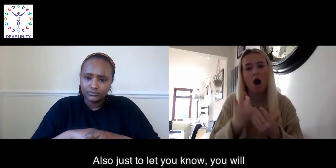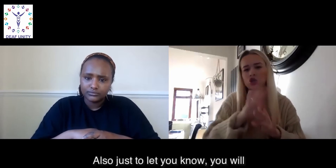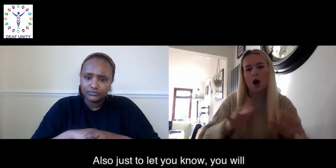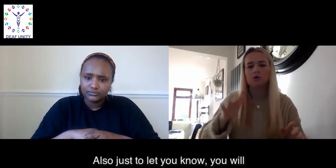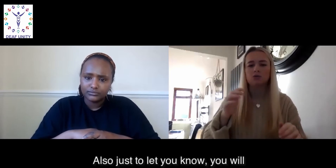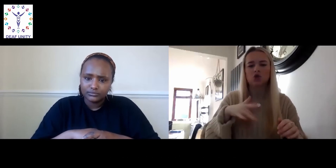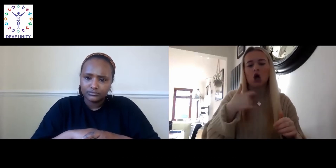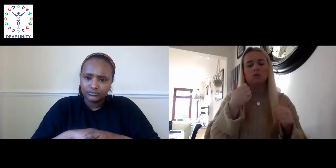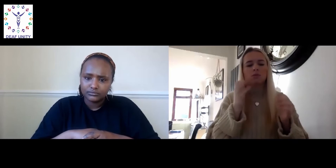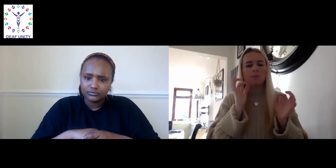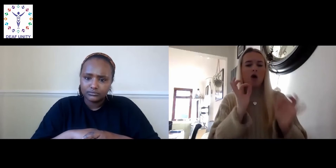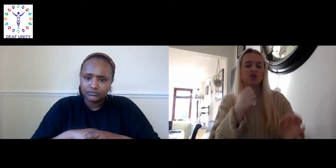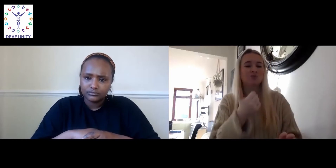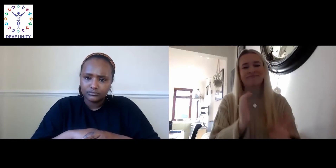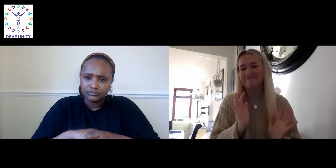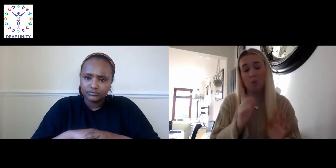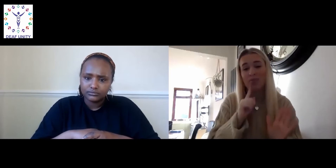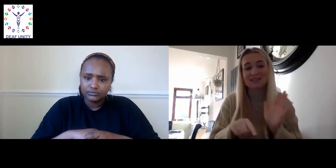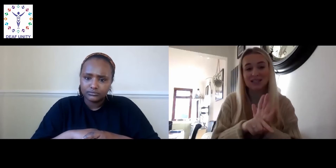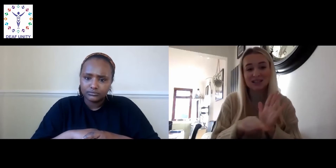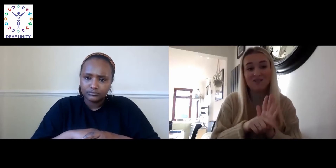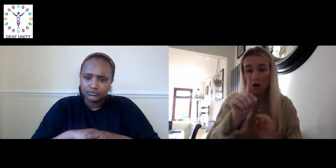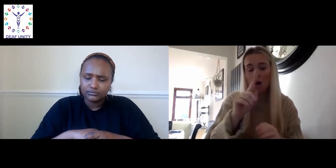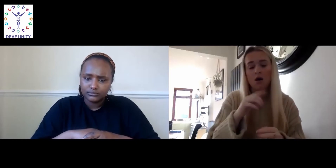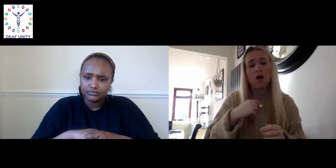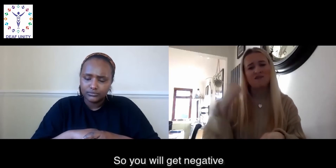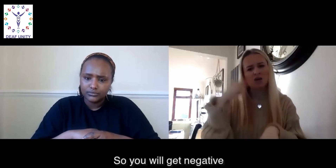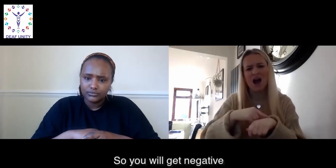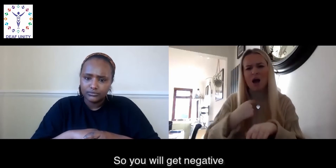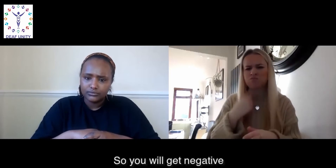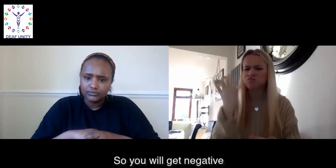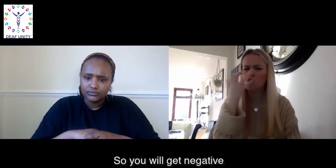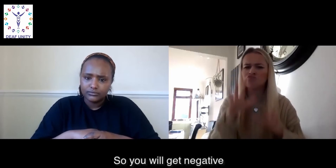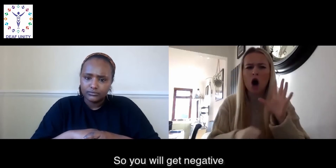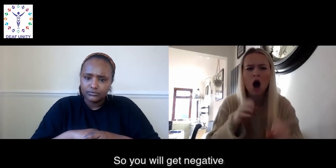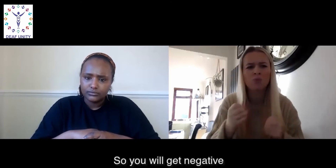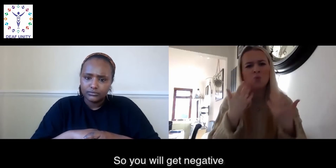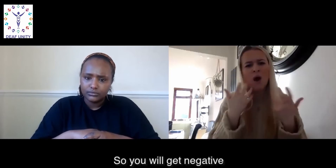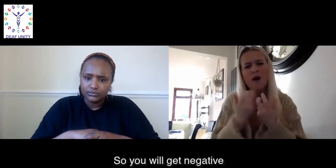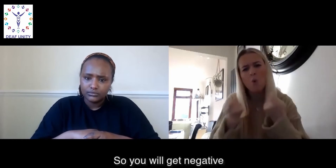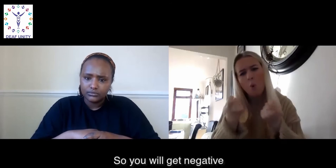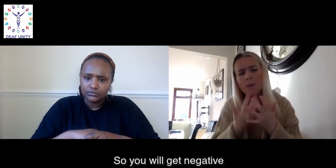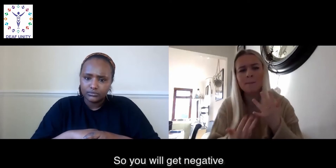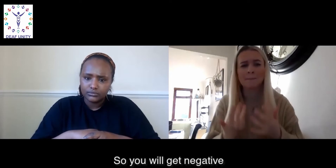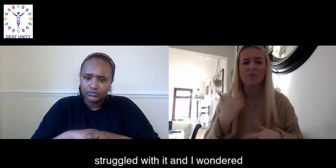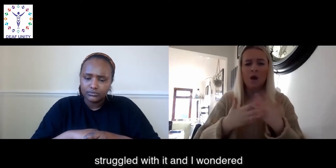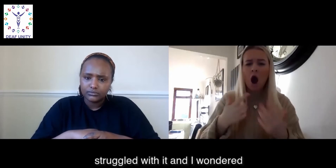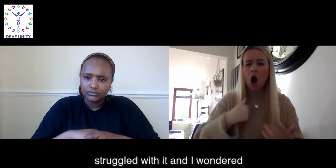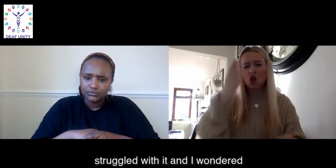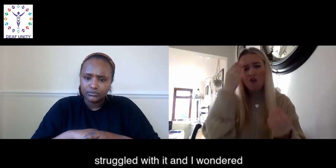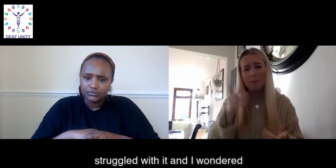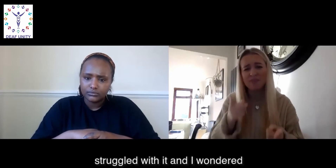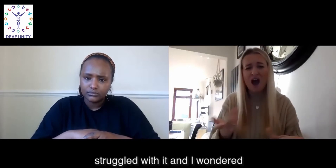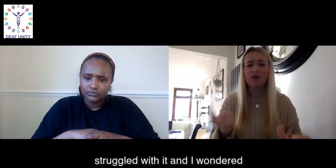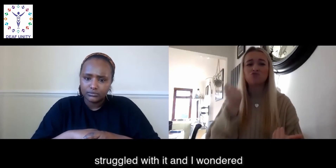and negative comments. Life isn't perfect, so you will get negative comments. The first time I really struggled with it and I